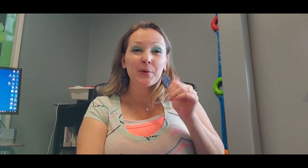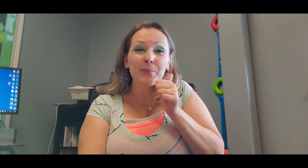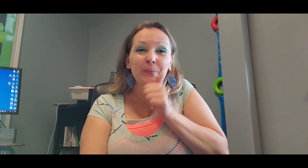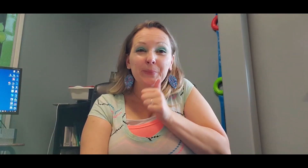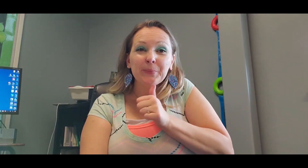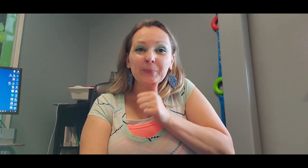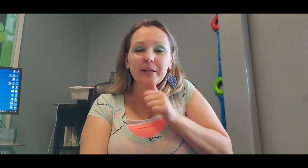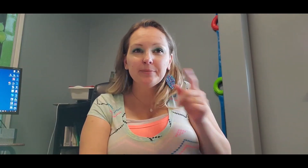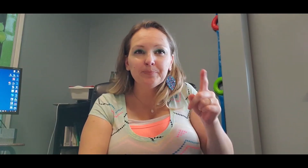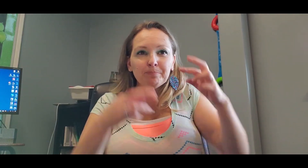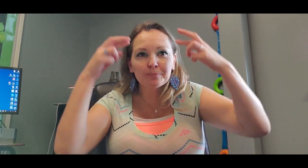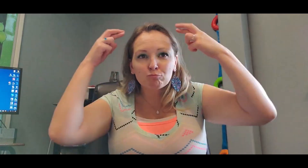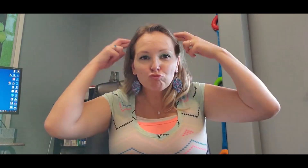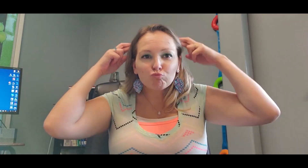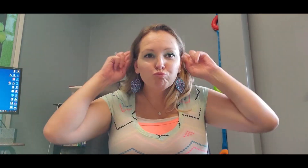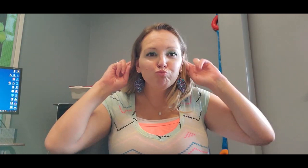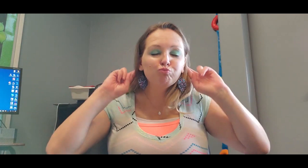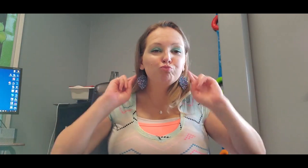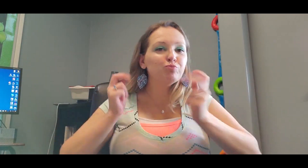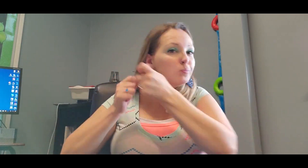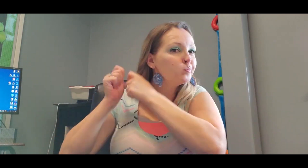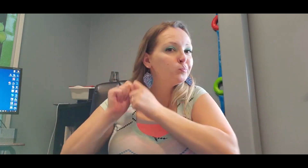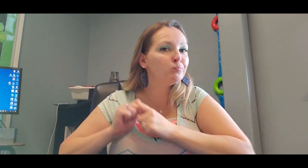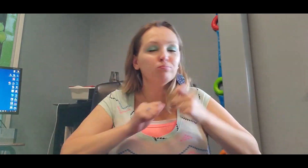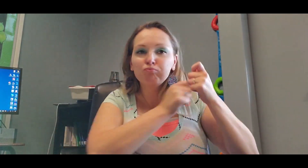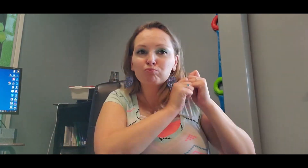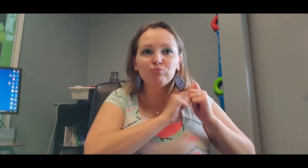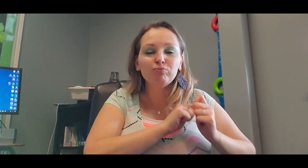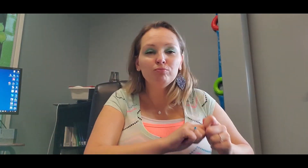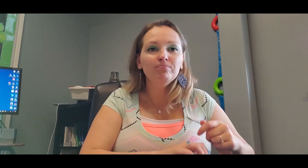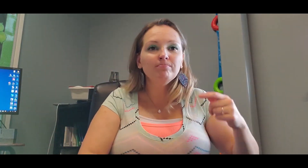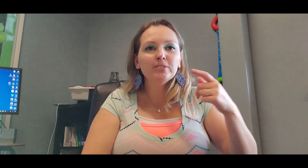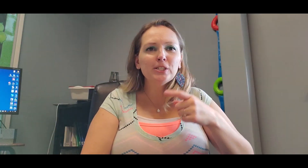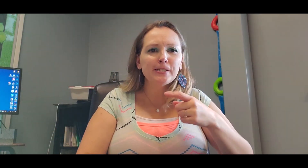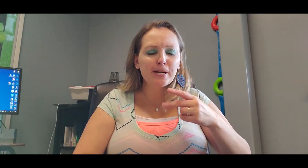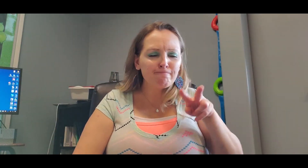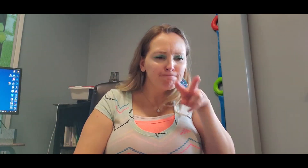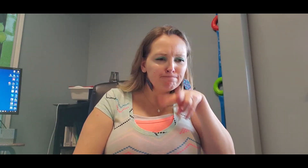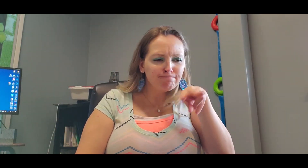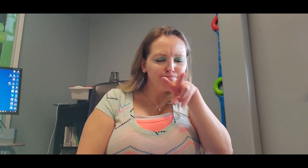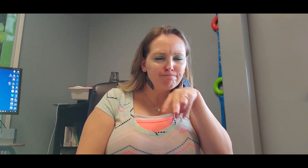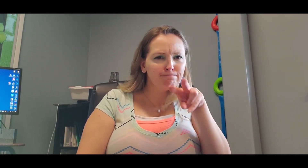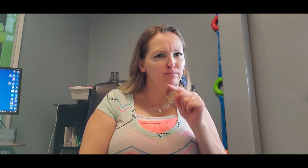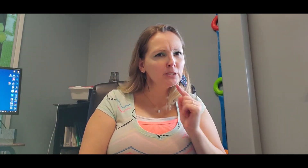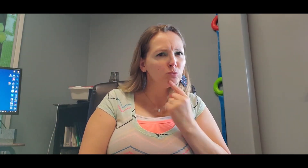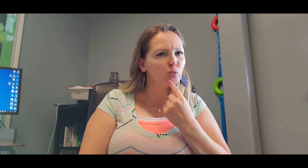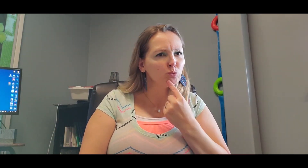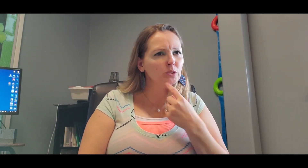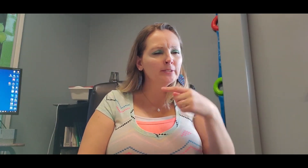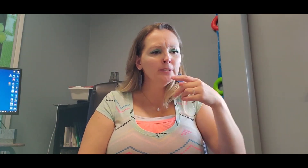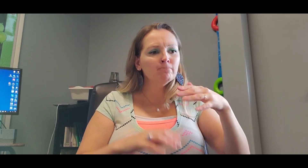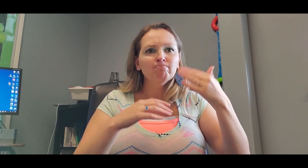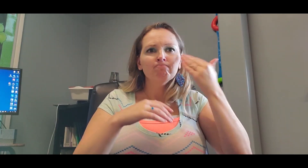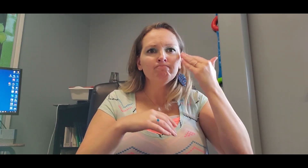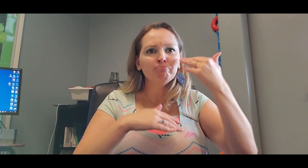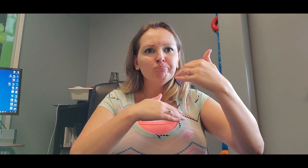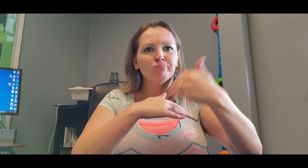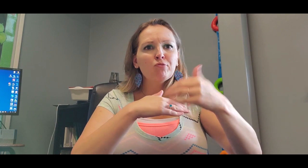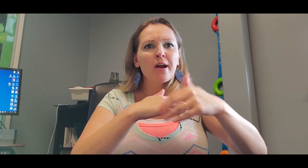There's a little girl who has braids on both sides of her hair. She